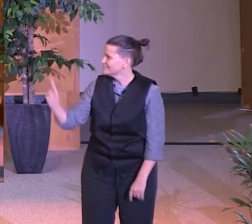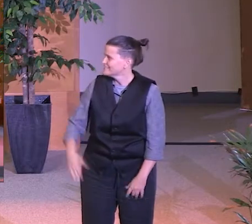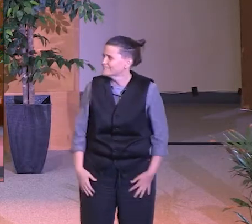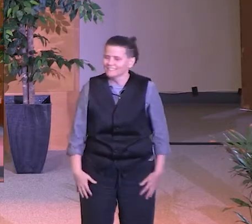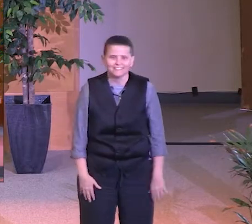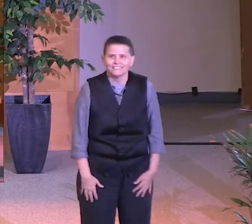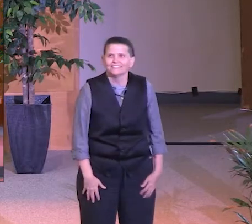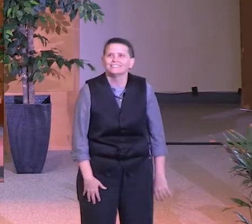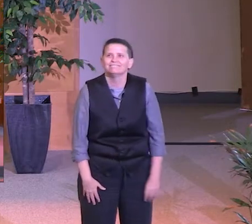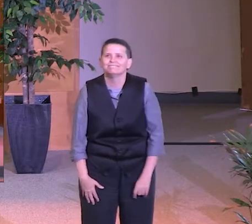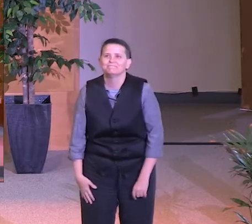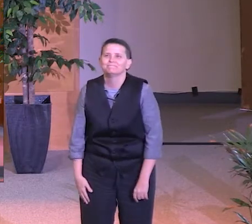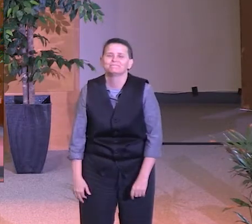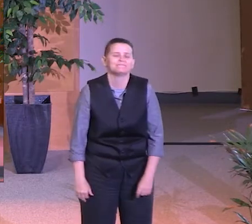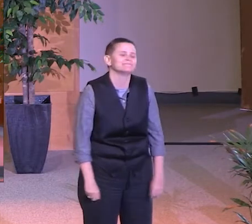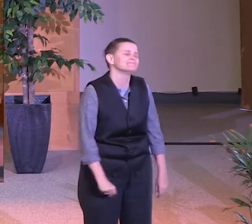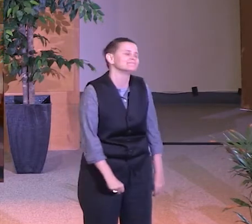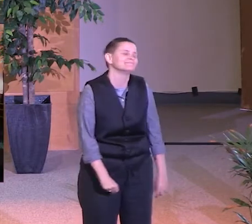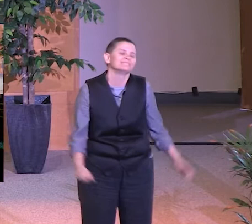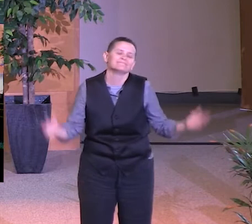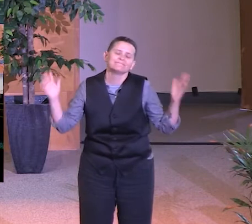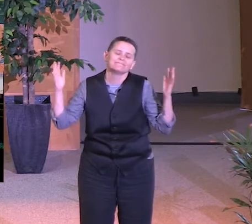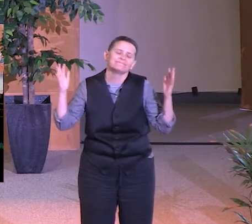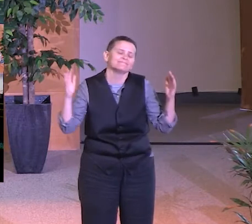fabulous. Thank you. Celebration.